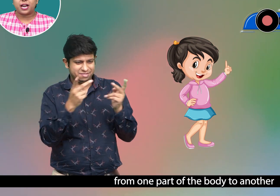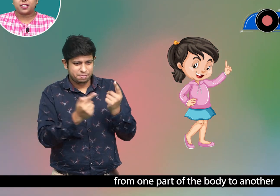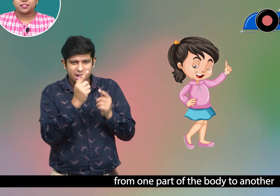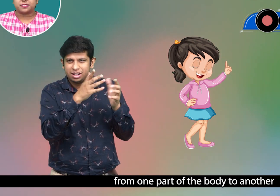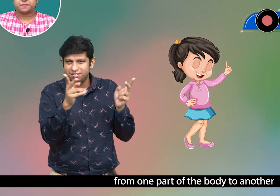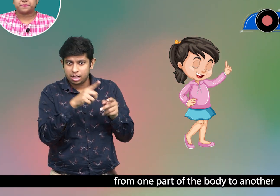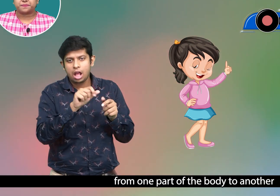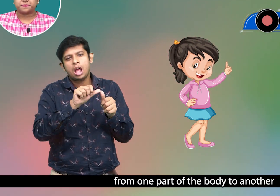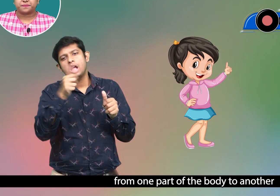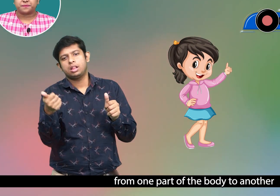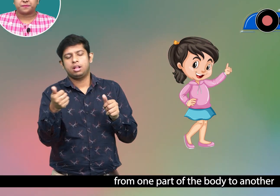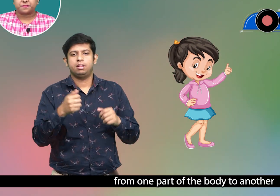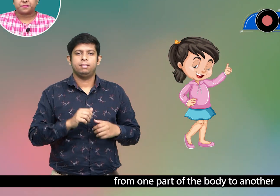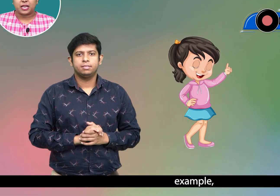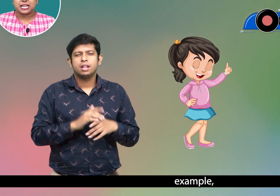body to another.